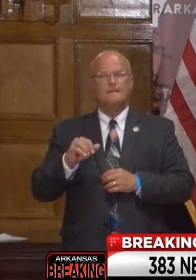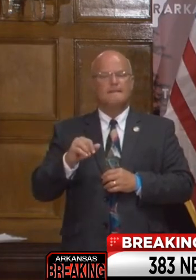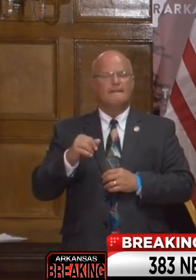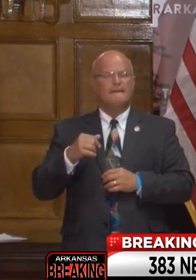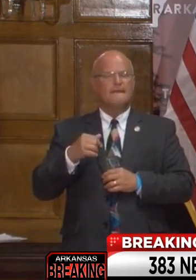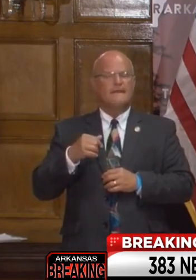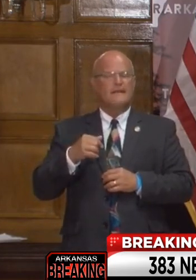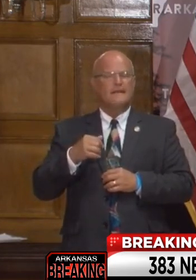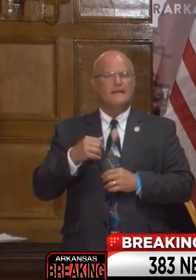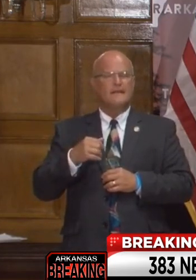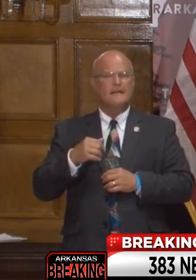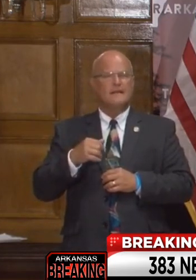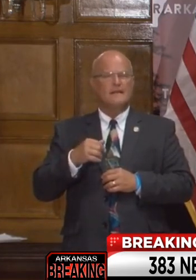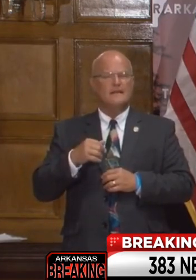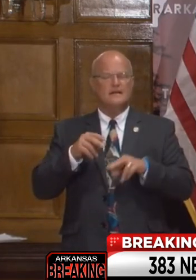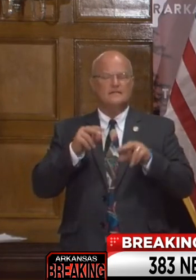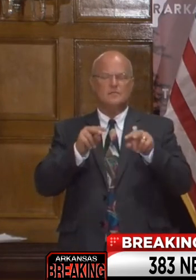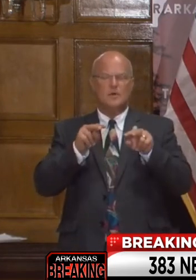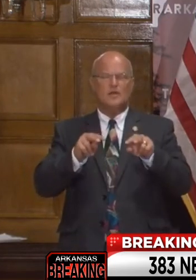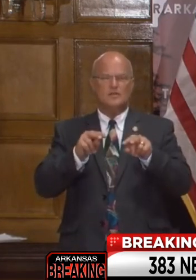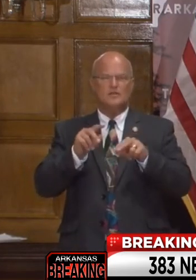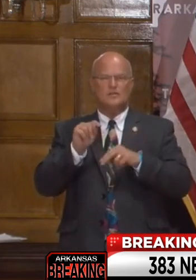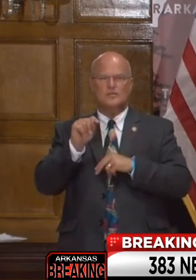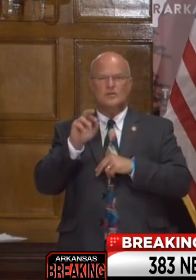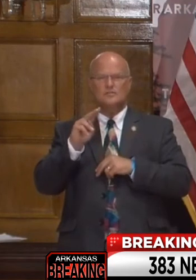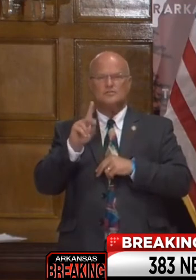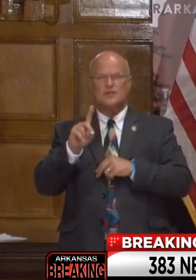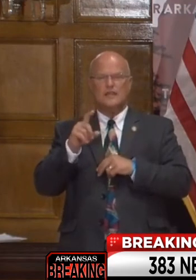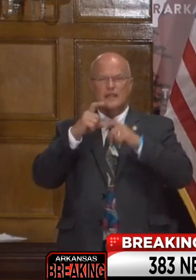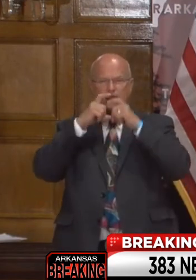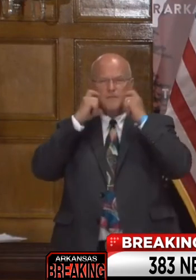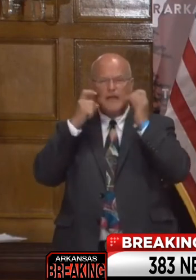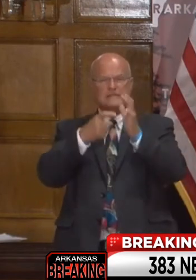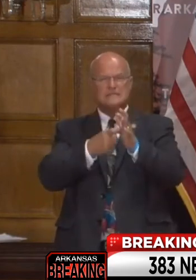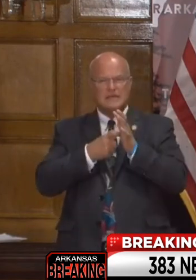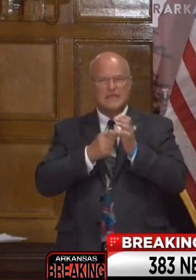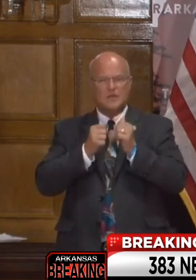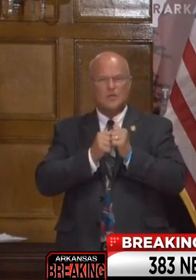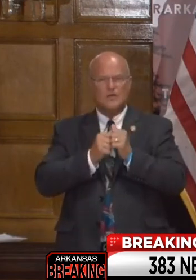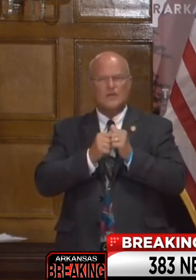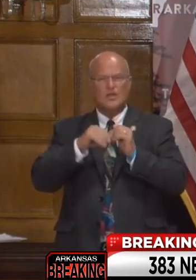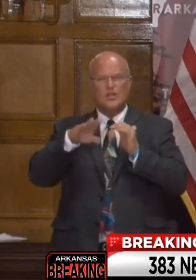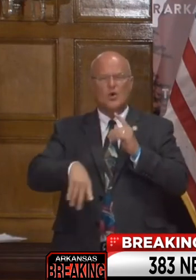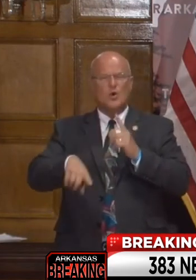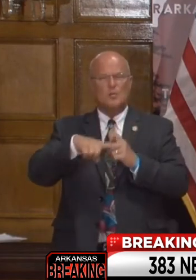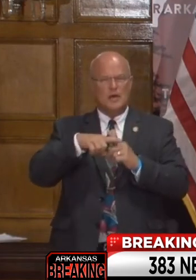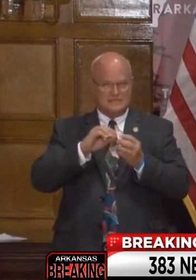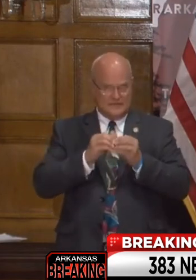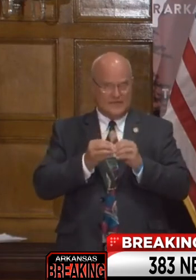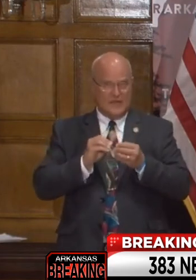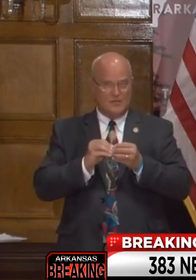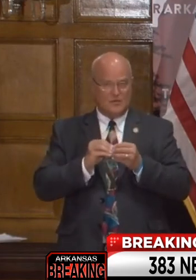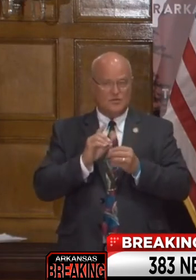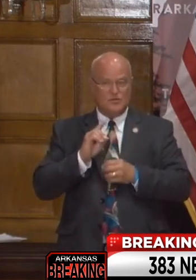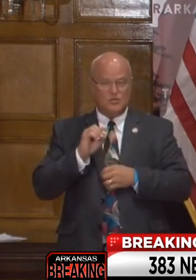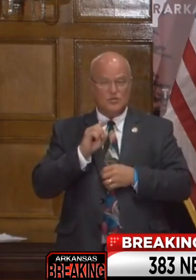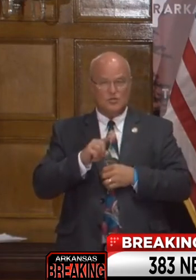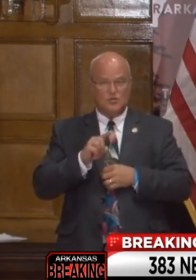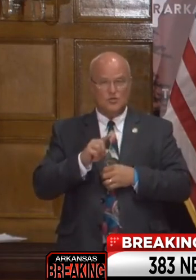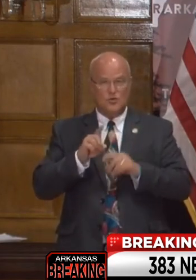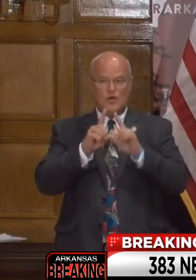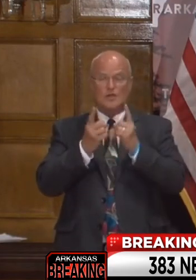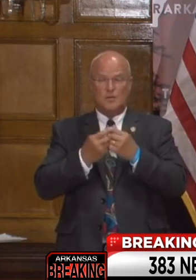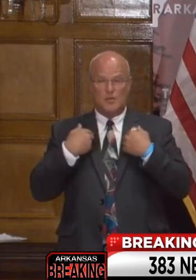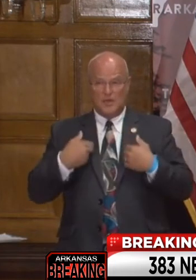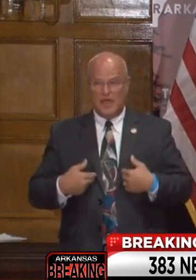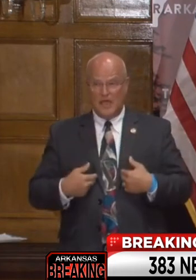Sir, as you monitor the trend to see if that mask mandate is working with the lower positive numbers, does the Department